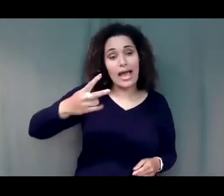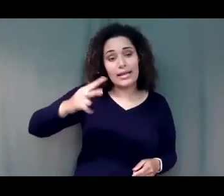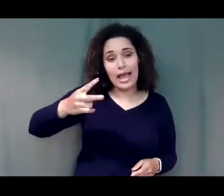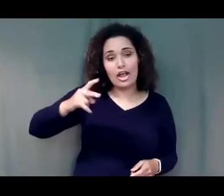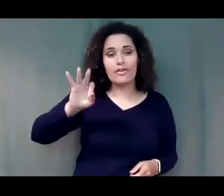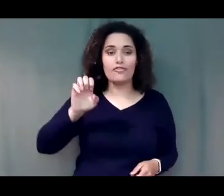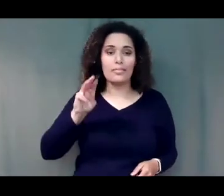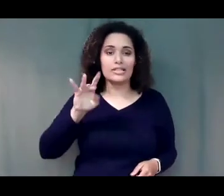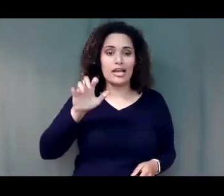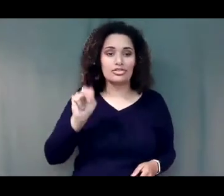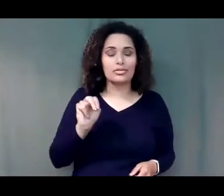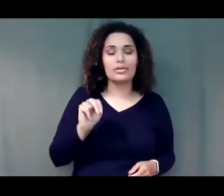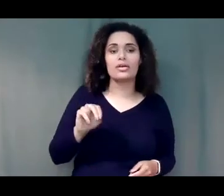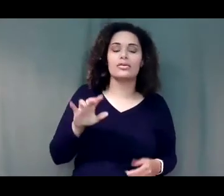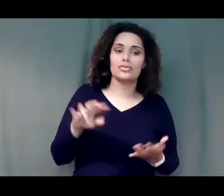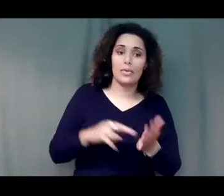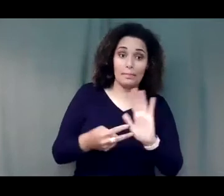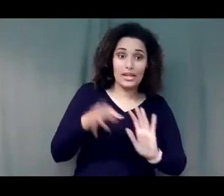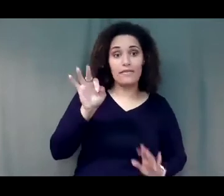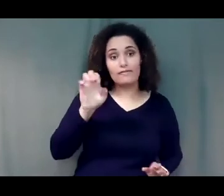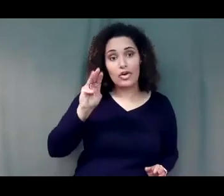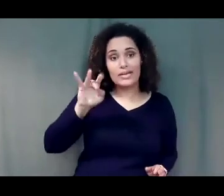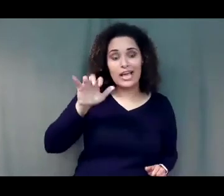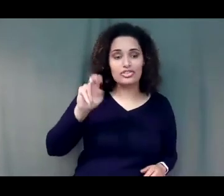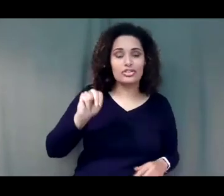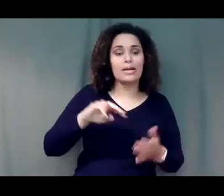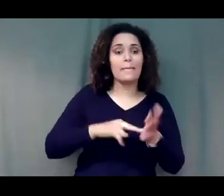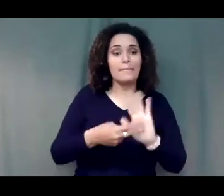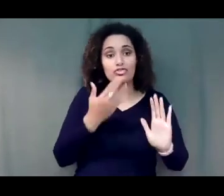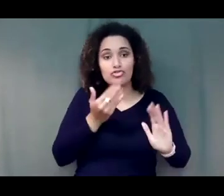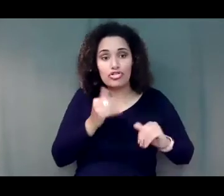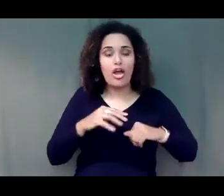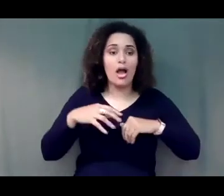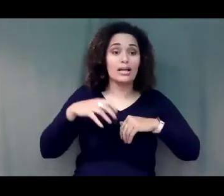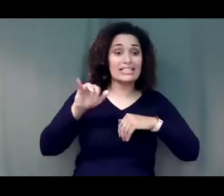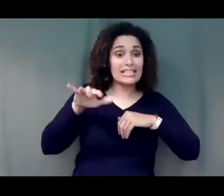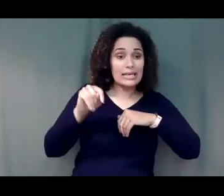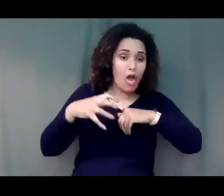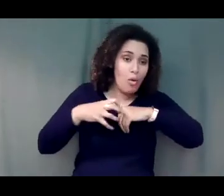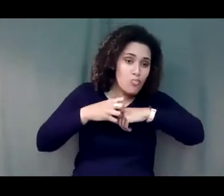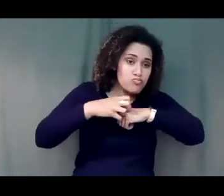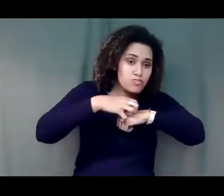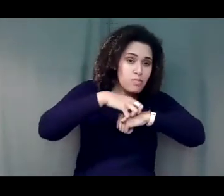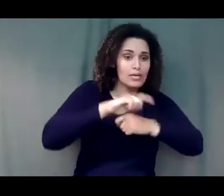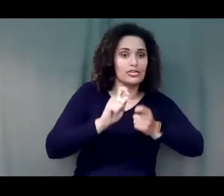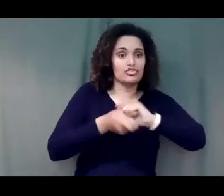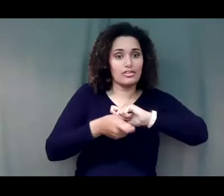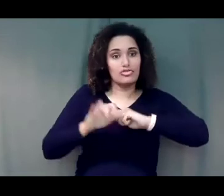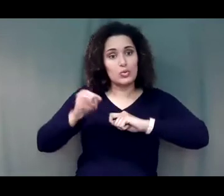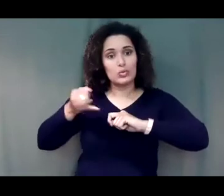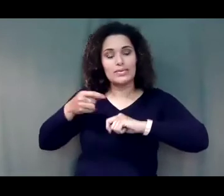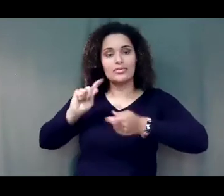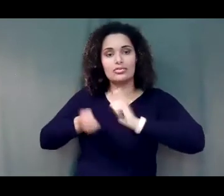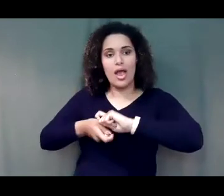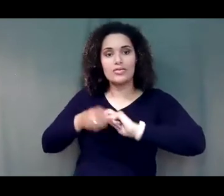officially, fermentation is the yeast, eating the sugar and creating alcohol, turning the juice into wine. And then there's